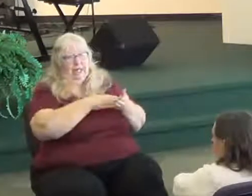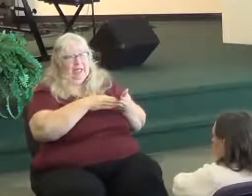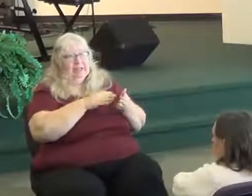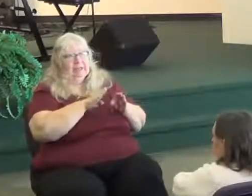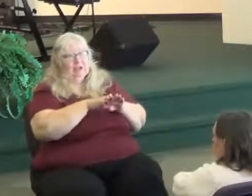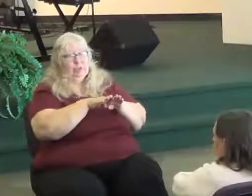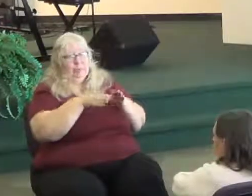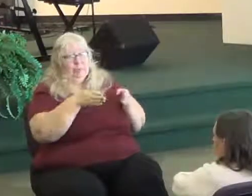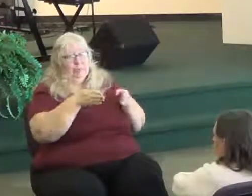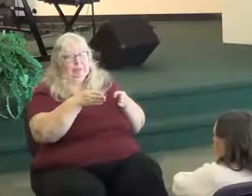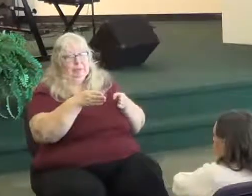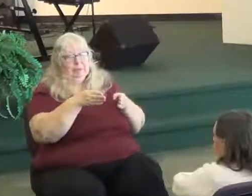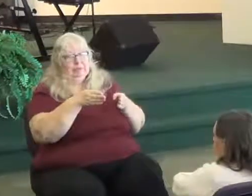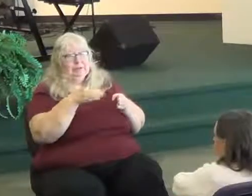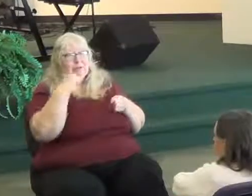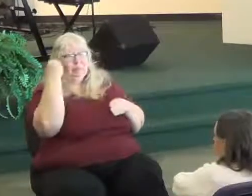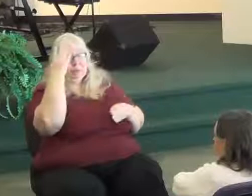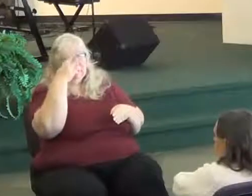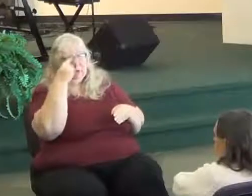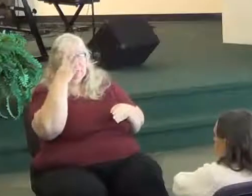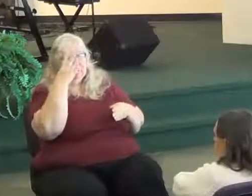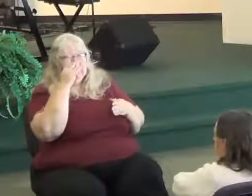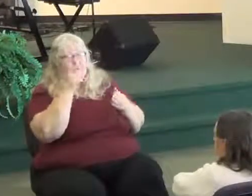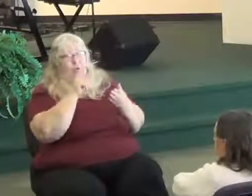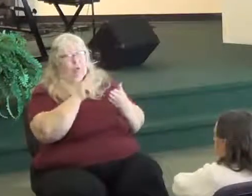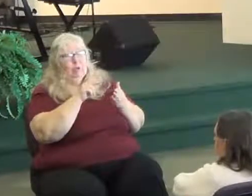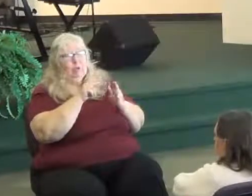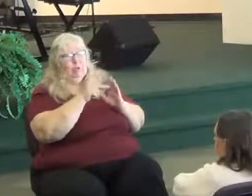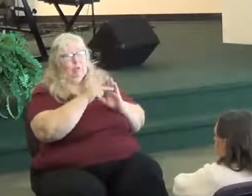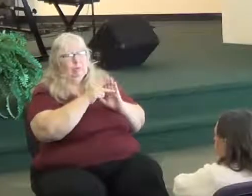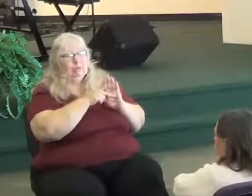It's a beautiful principle.